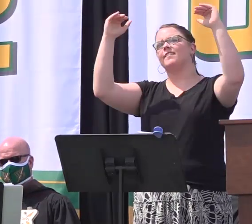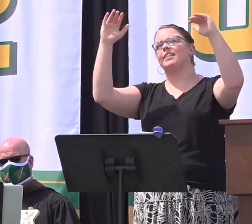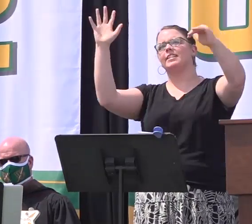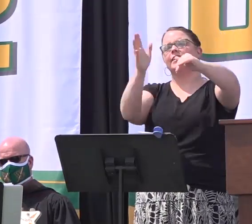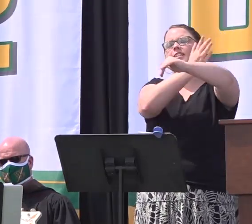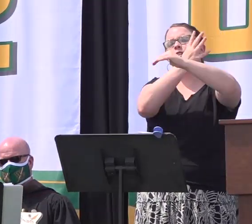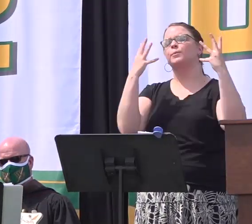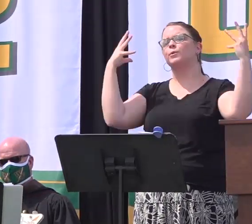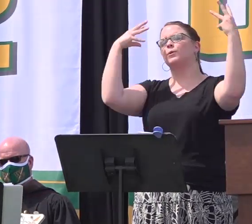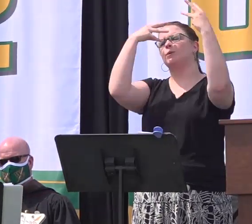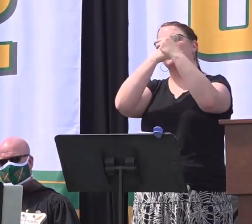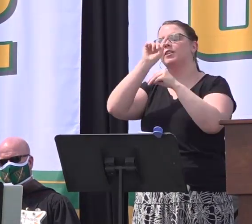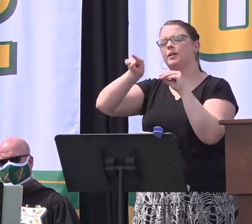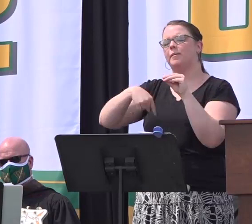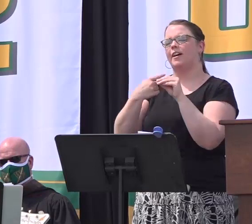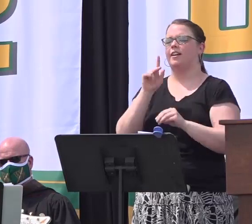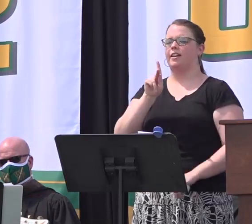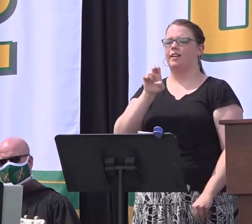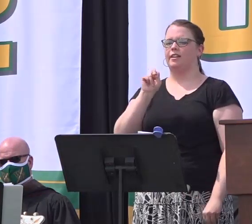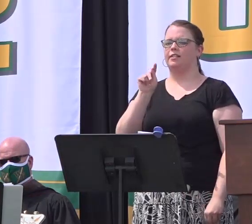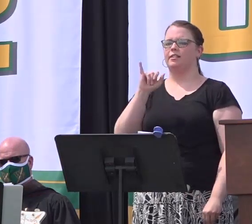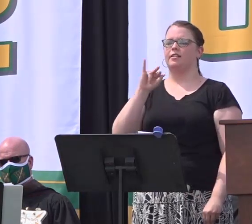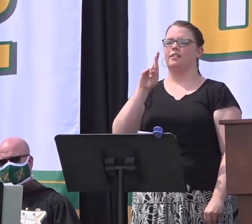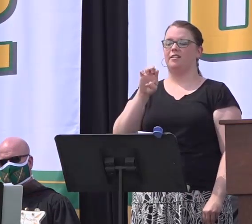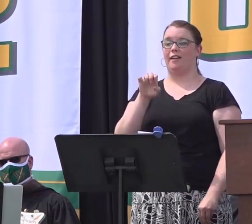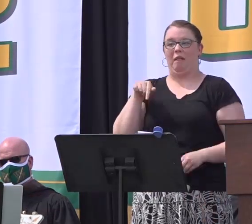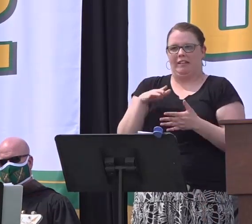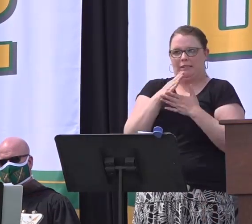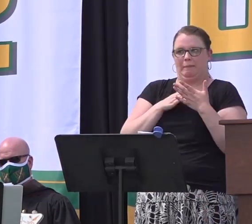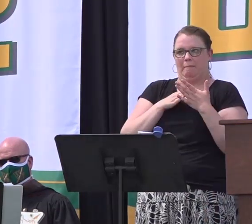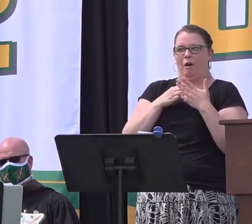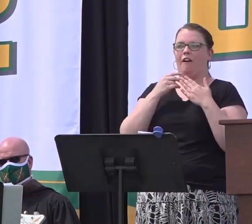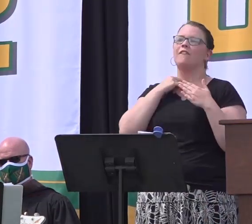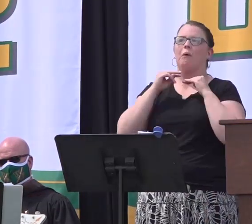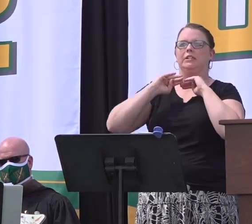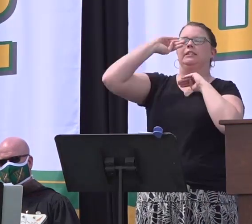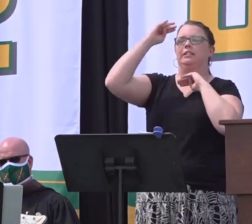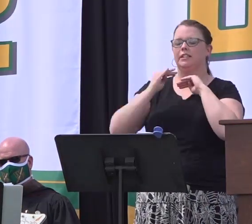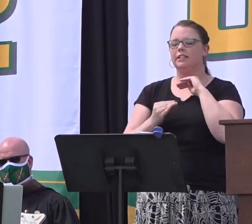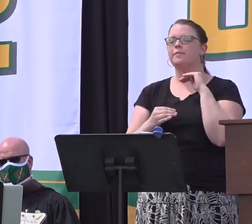of Kintyre. Just the high part. Mull of